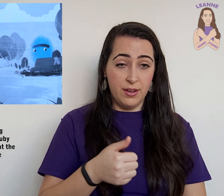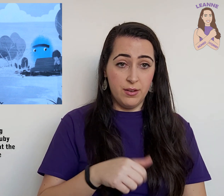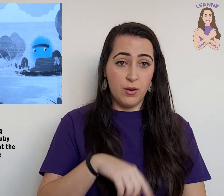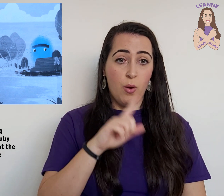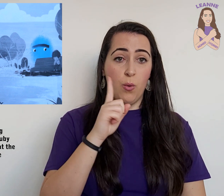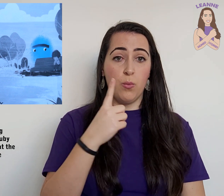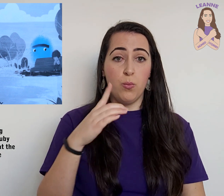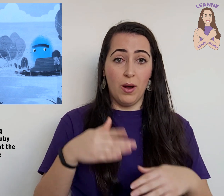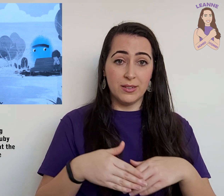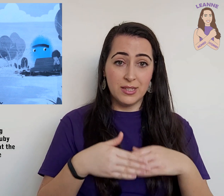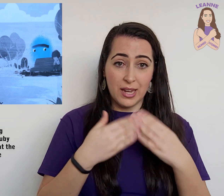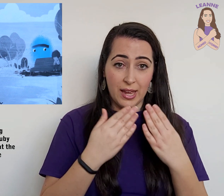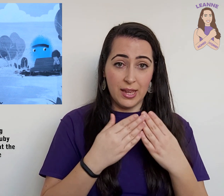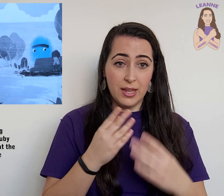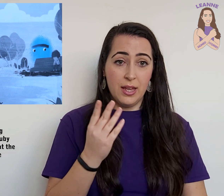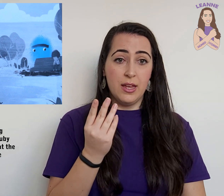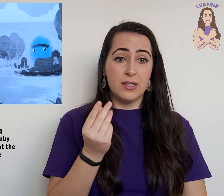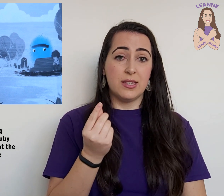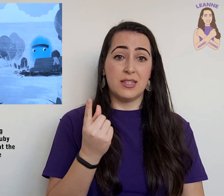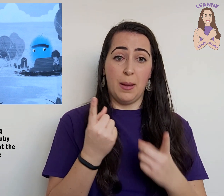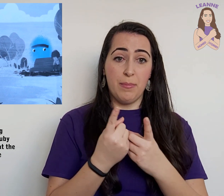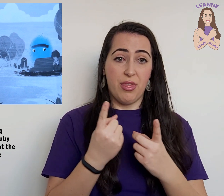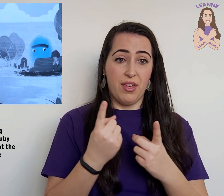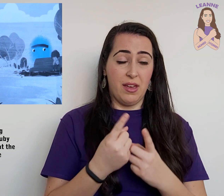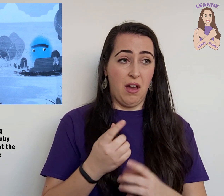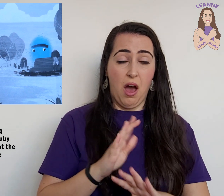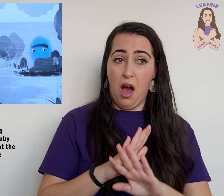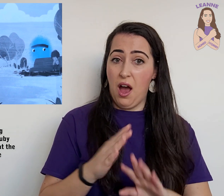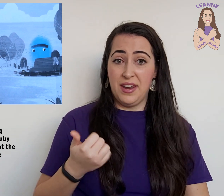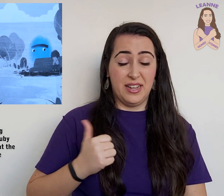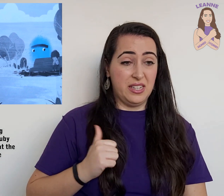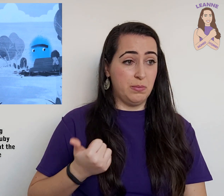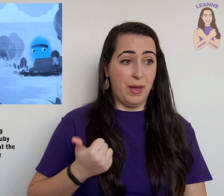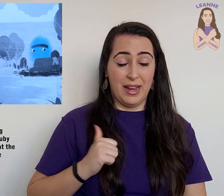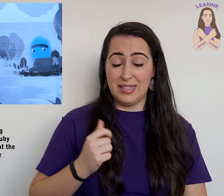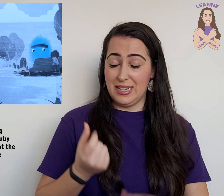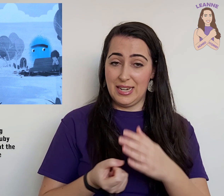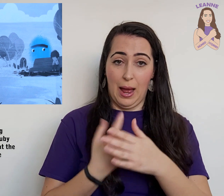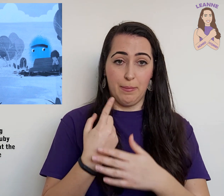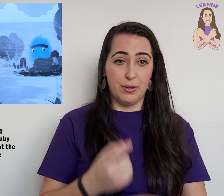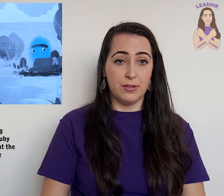Then, one day, something unexpected happened.